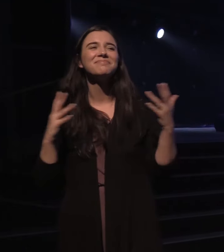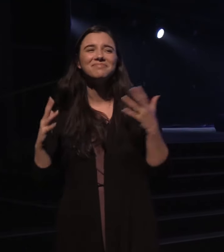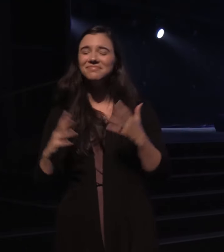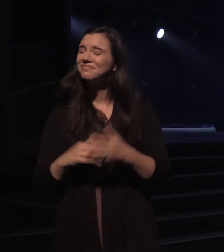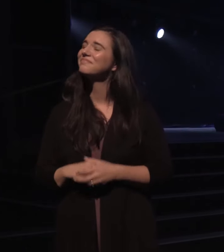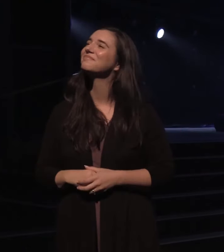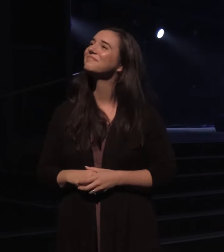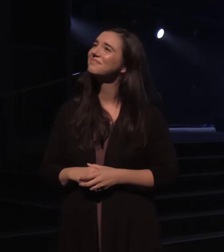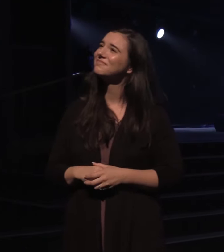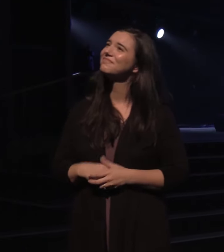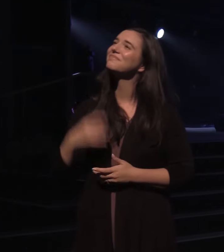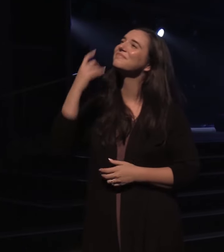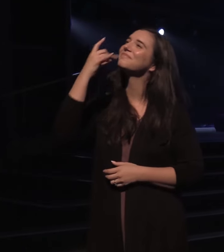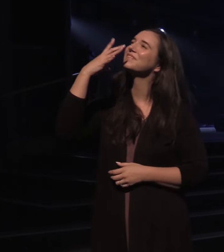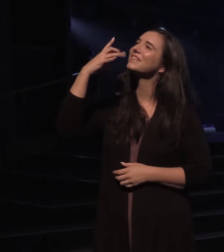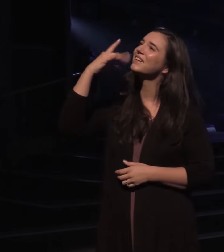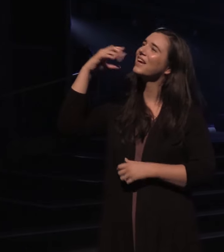There is a